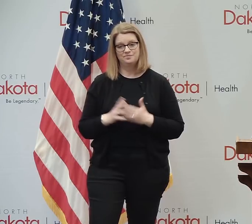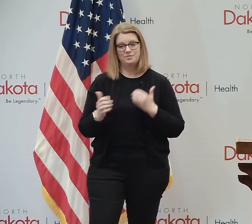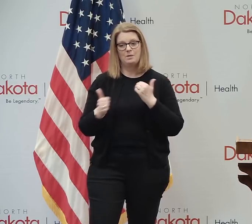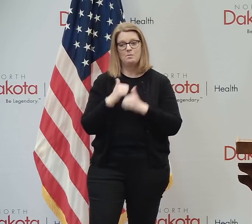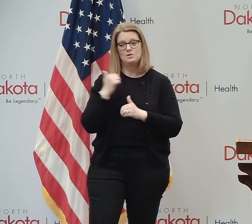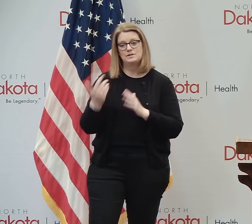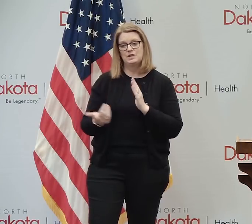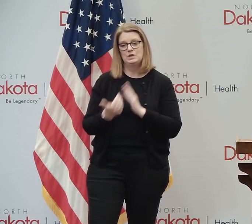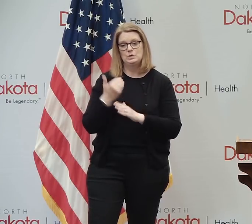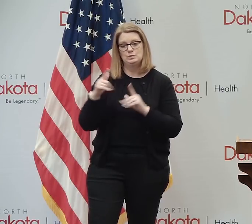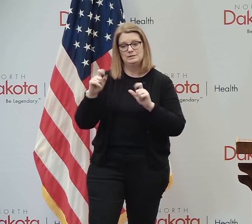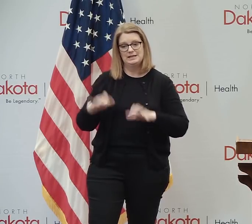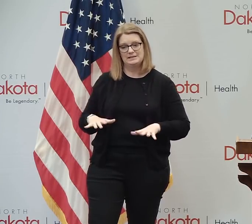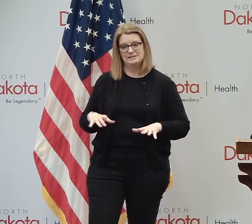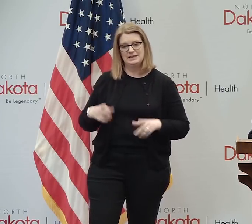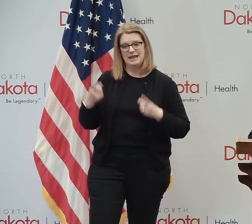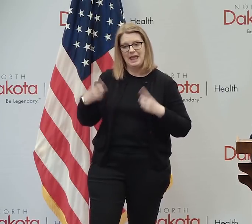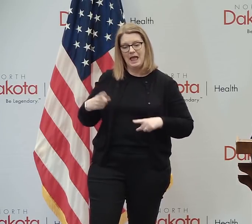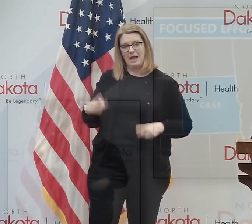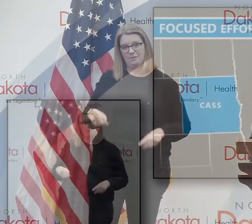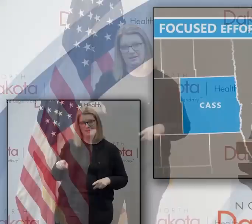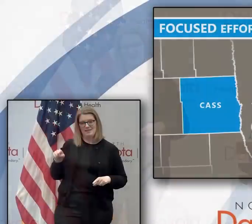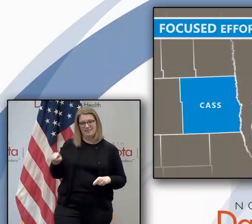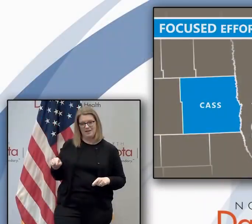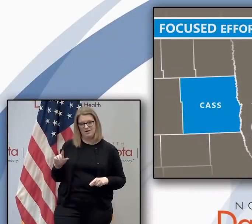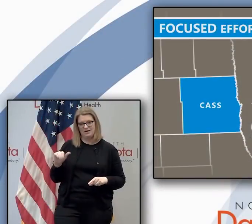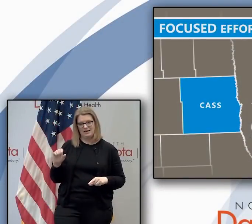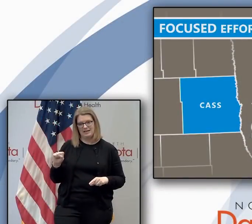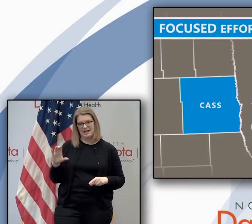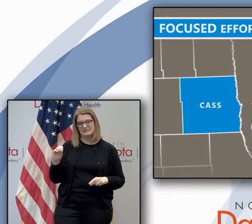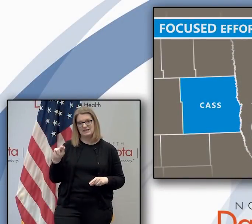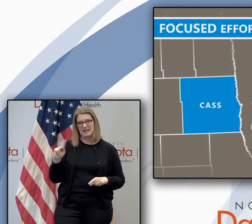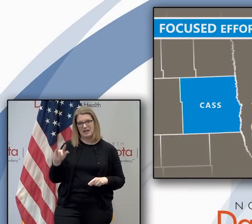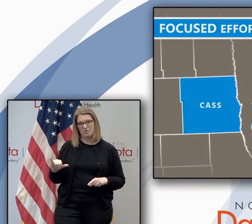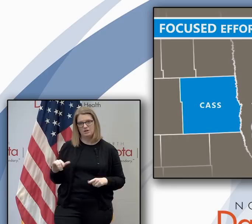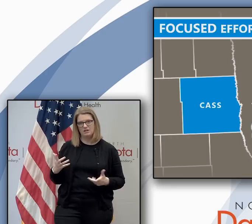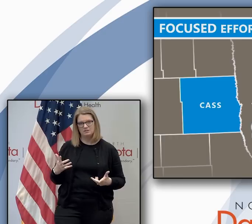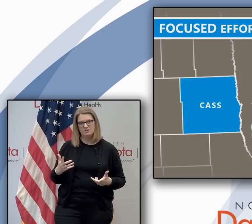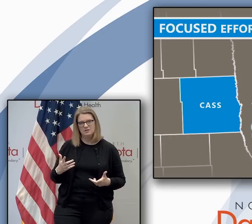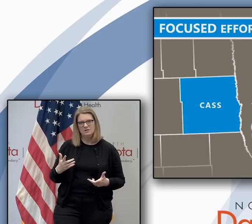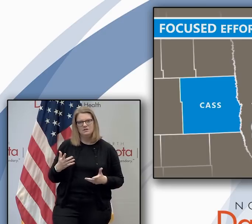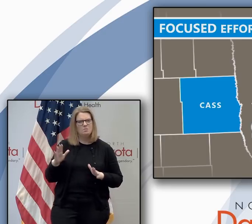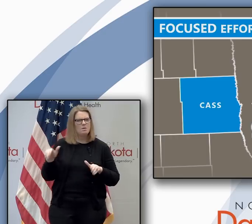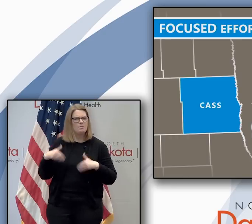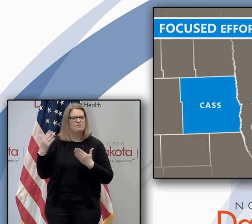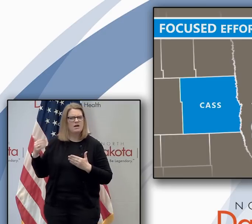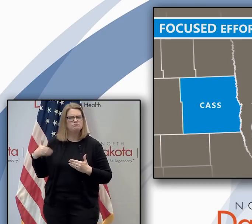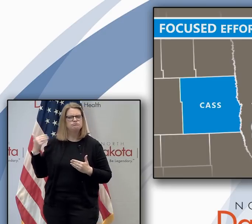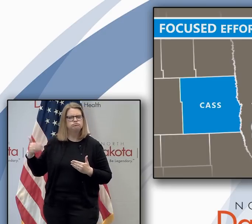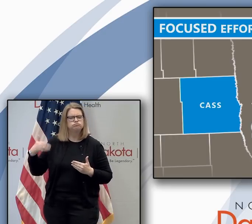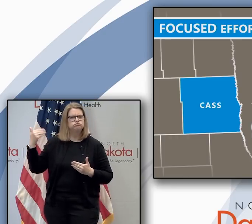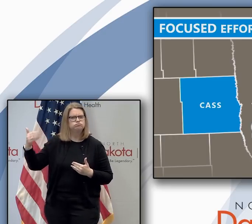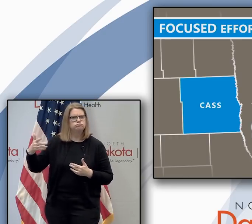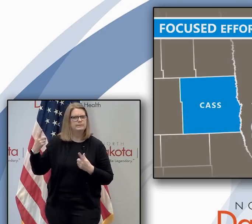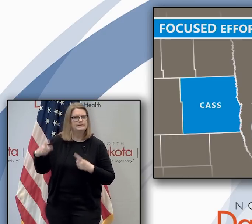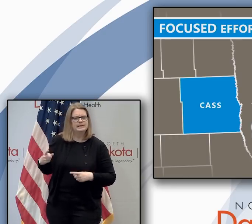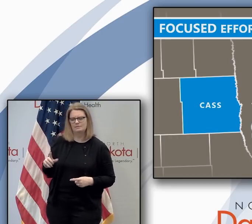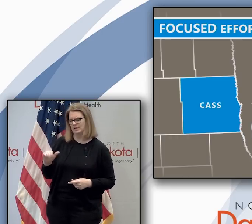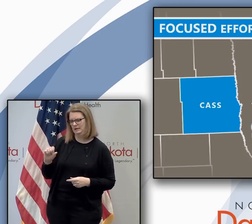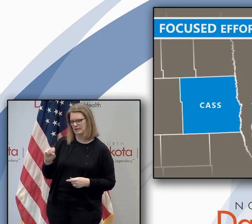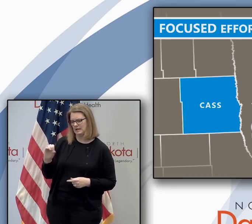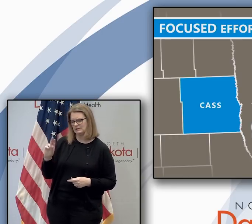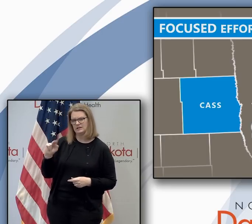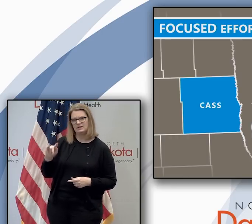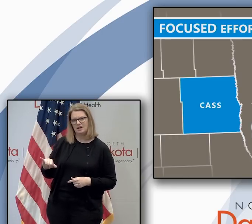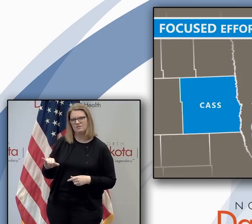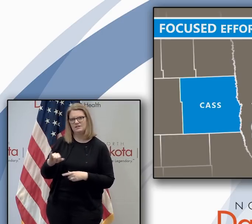new testing coming there. We will provide regular updates on the efforts going on in Cass County as part of the Red